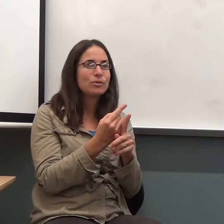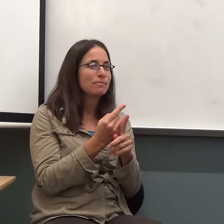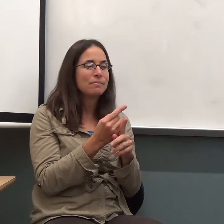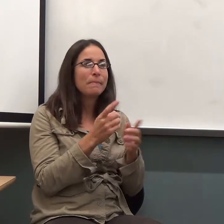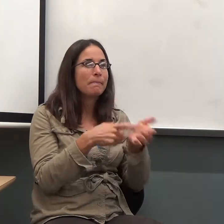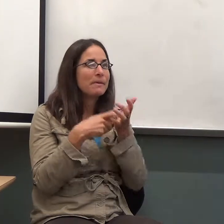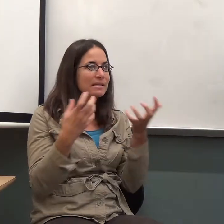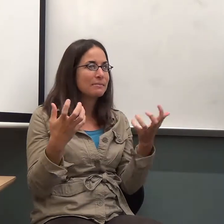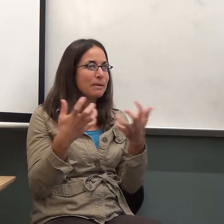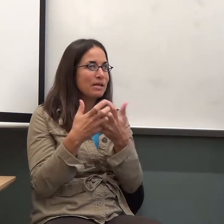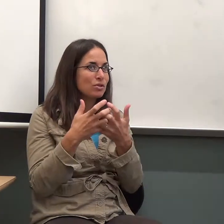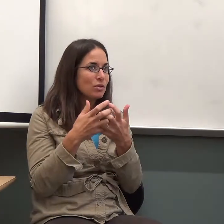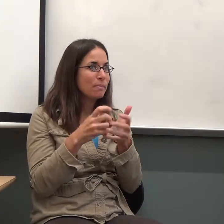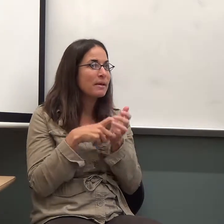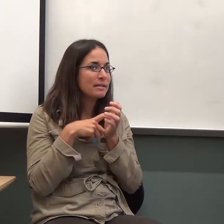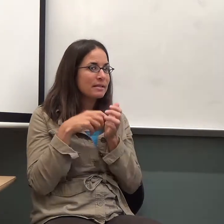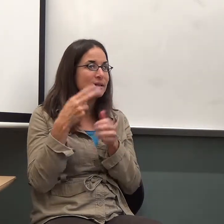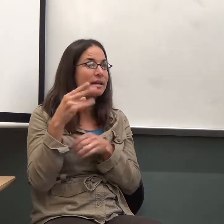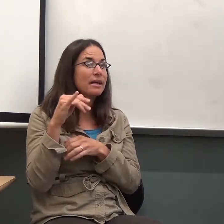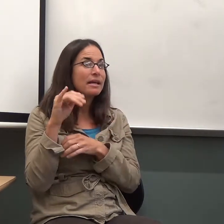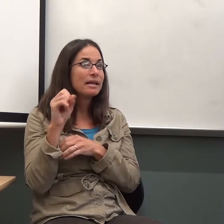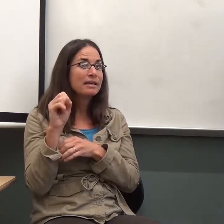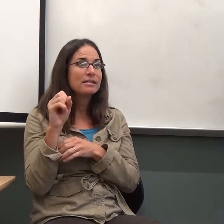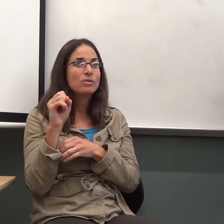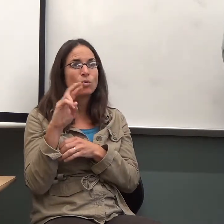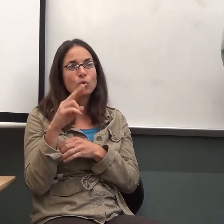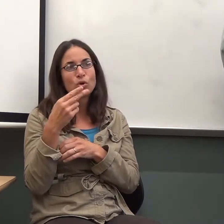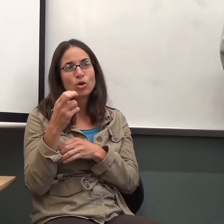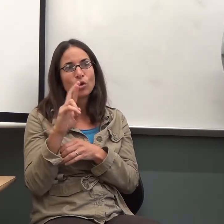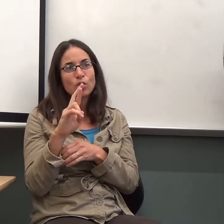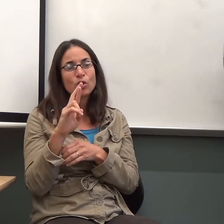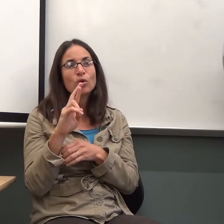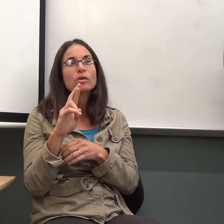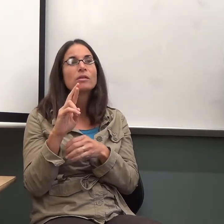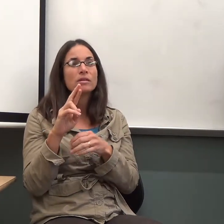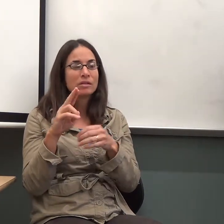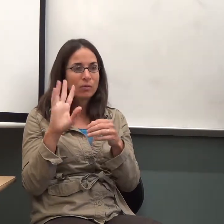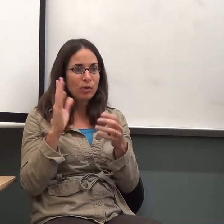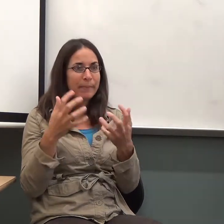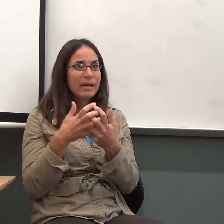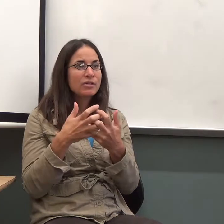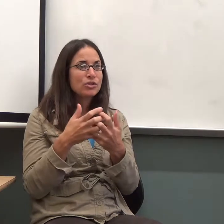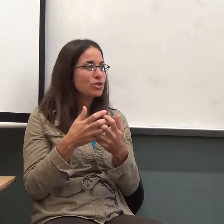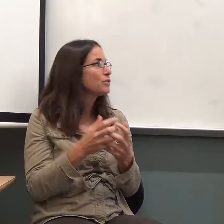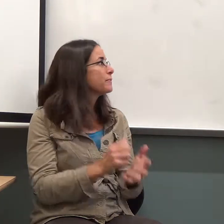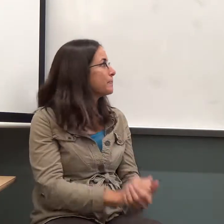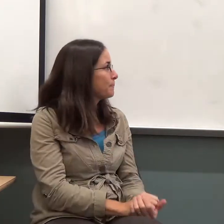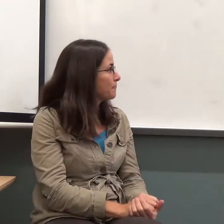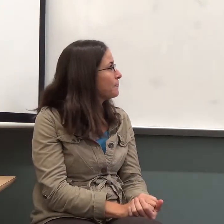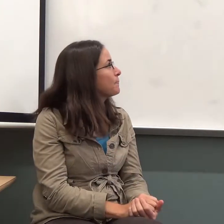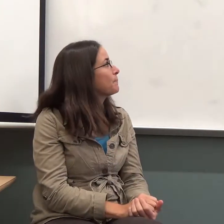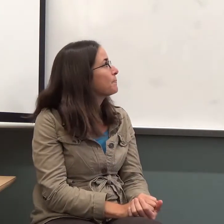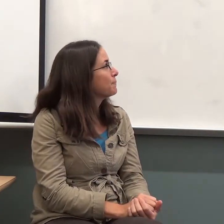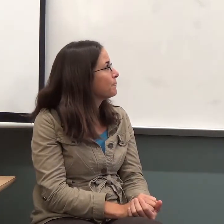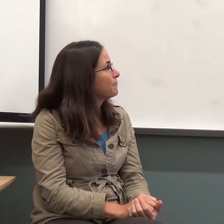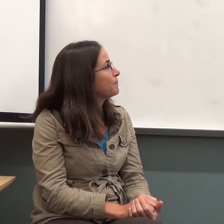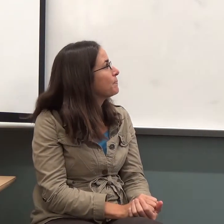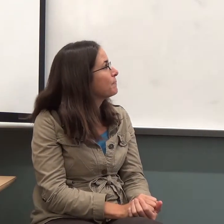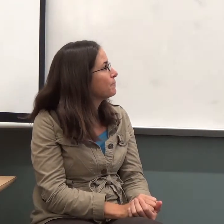match. Does his or her steering wheel match? No. Yes. Yes. Operator is singular. Is his or her singular? Operator could